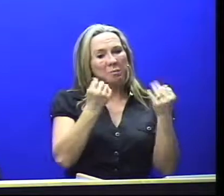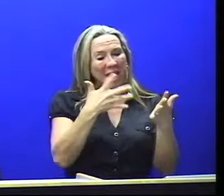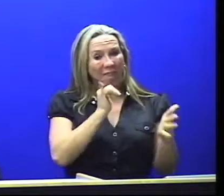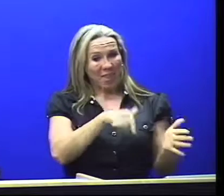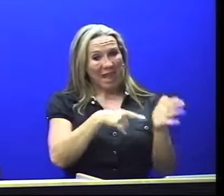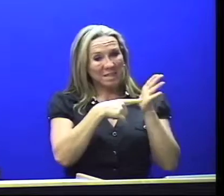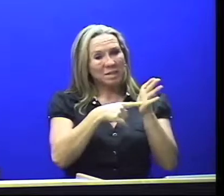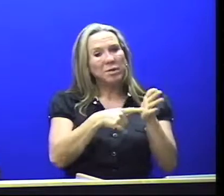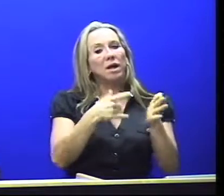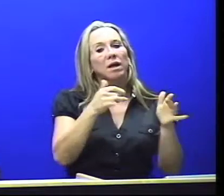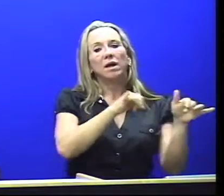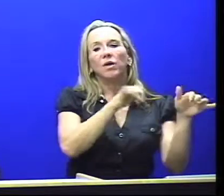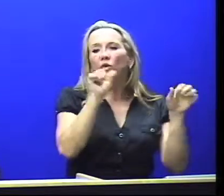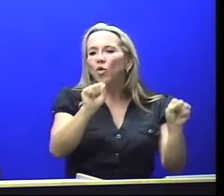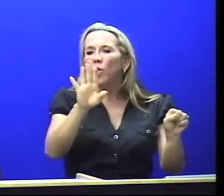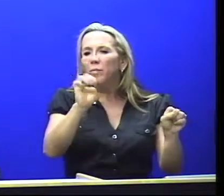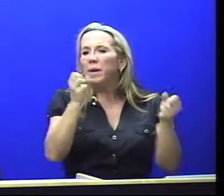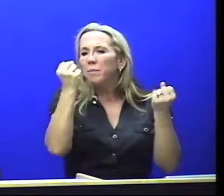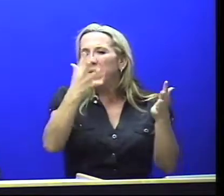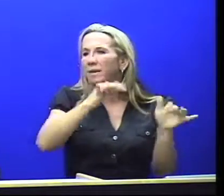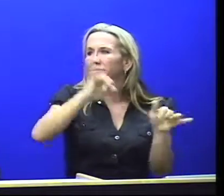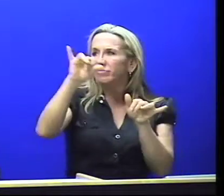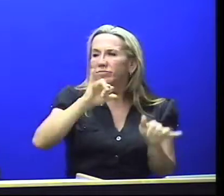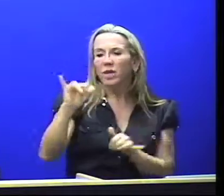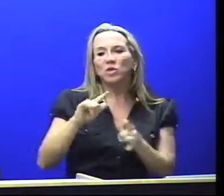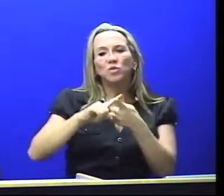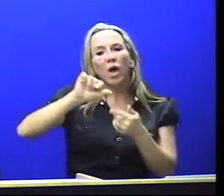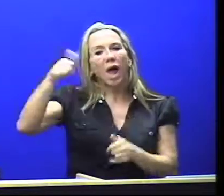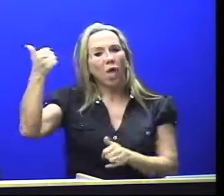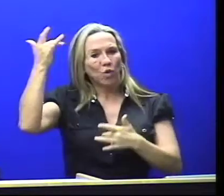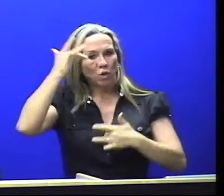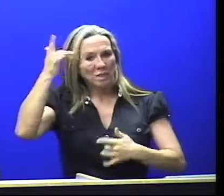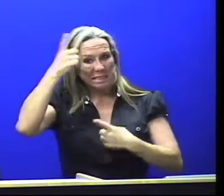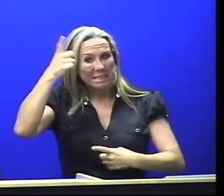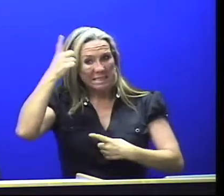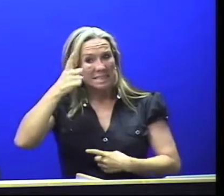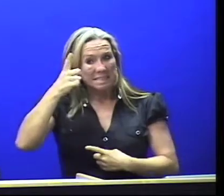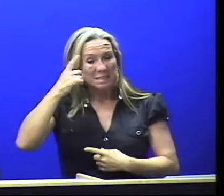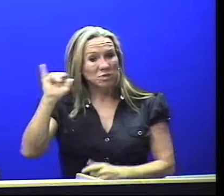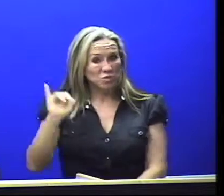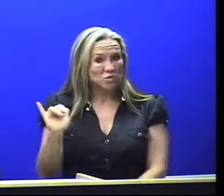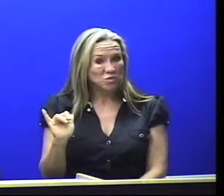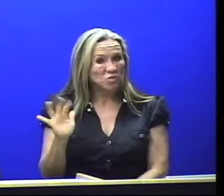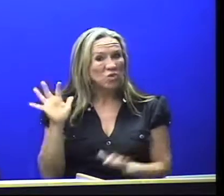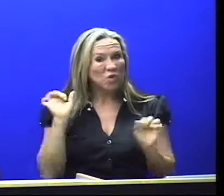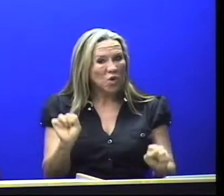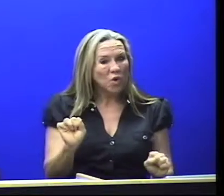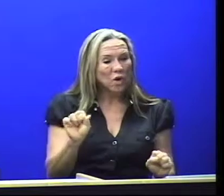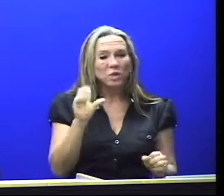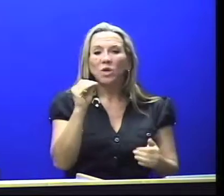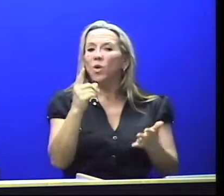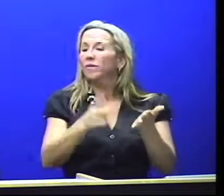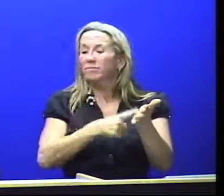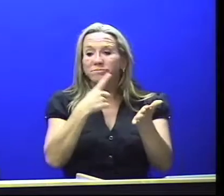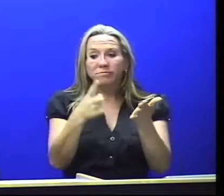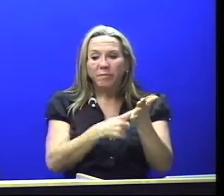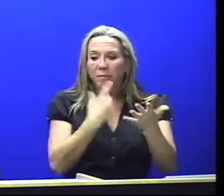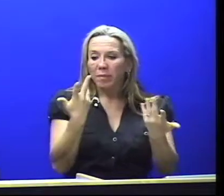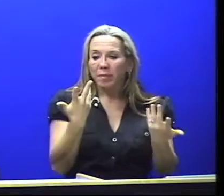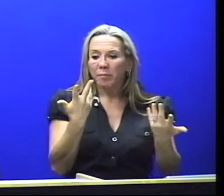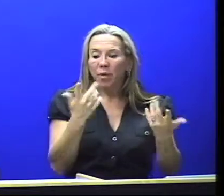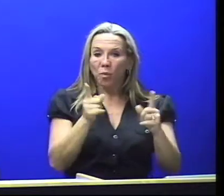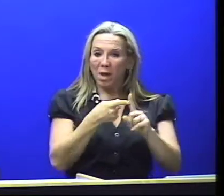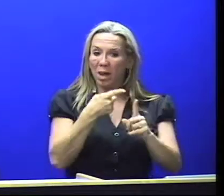of other diseases or illnesses that people may have. So sometimes when